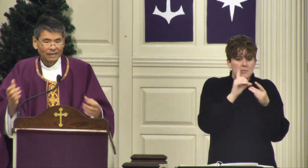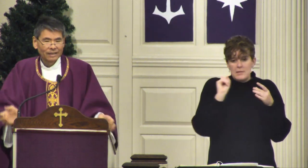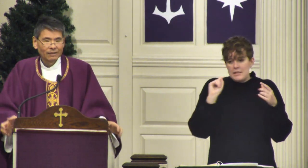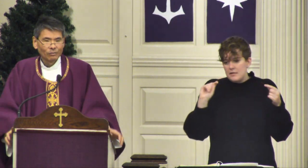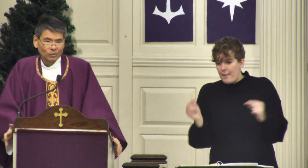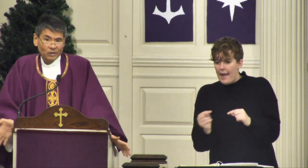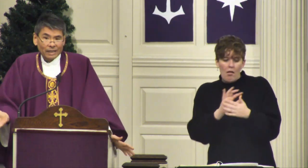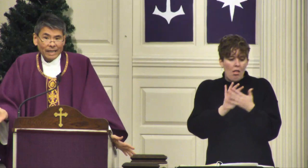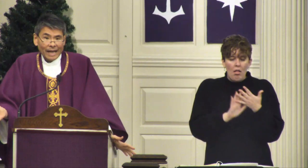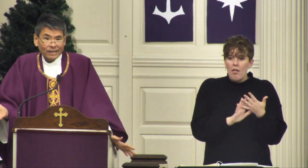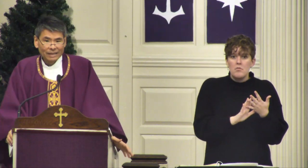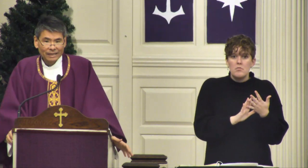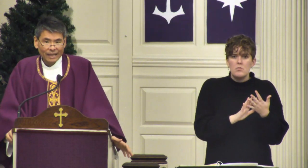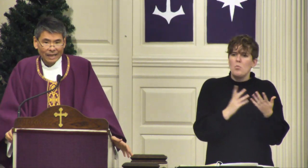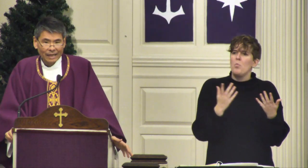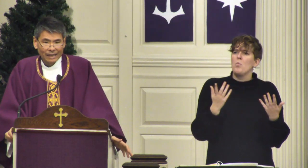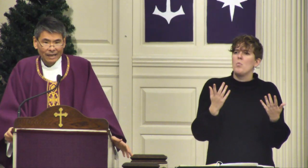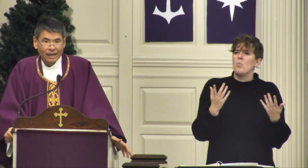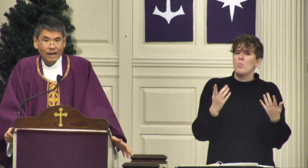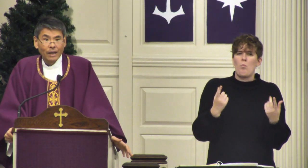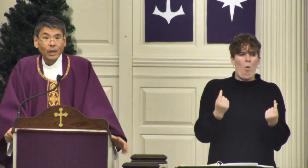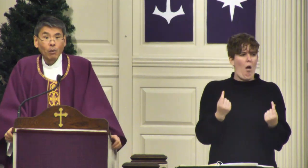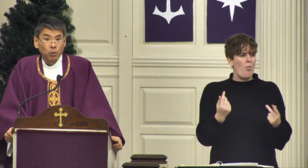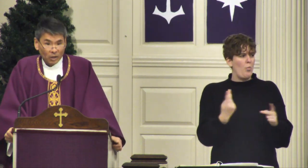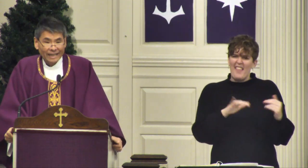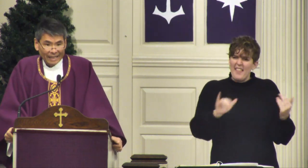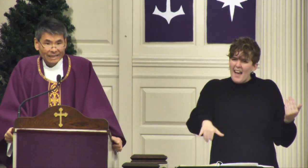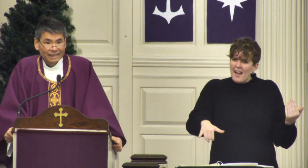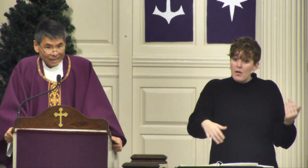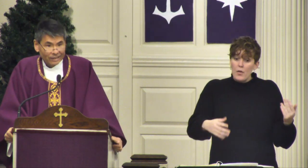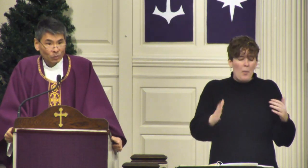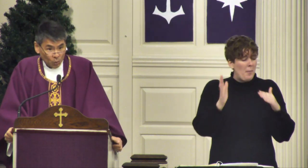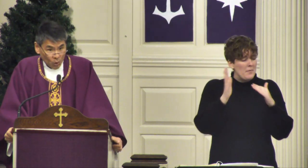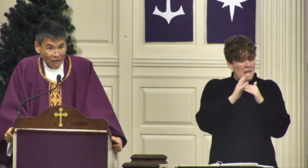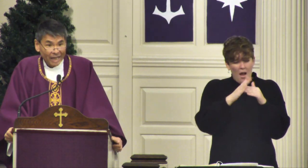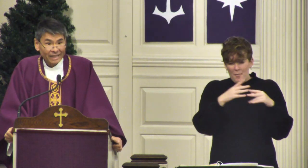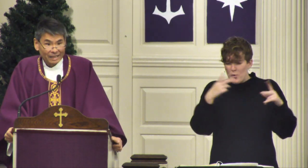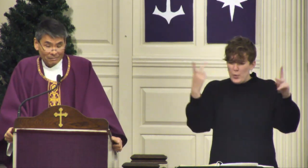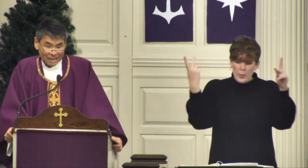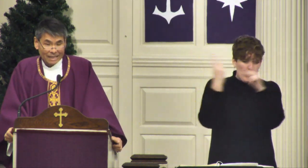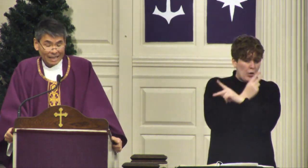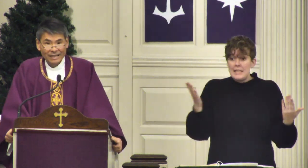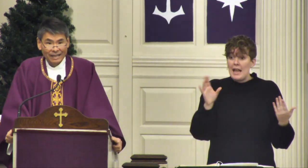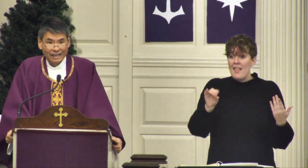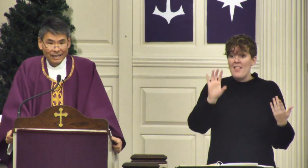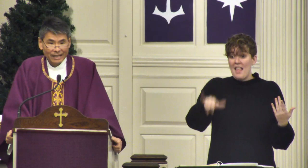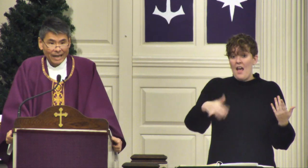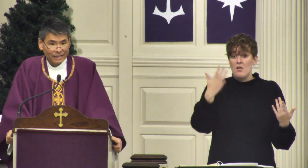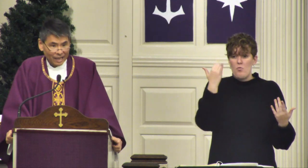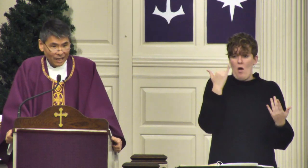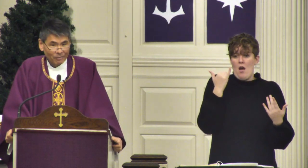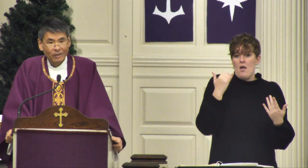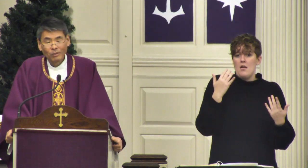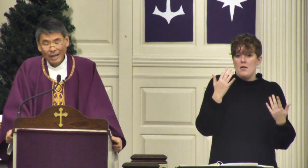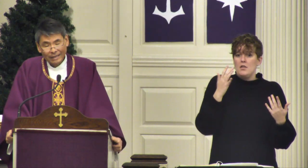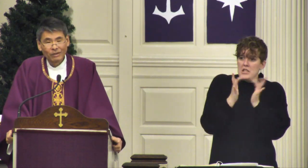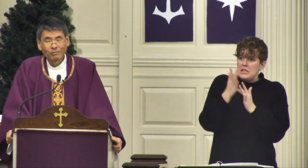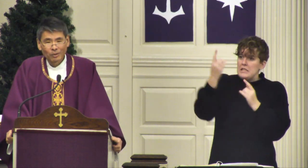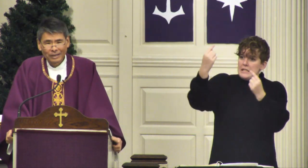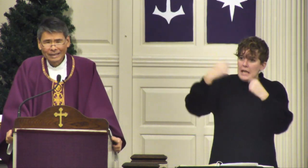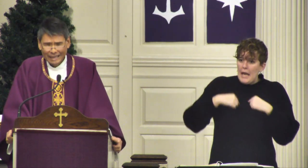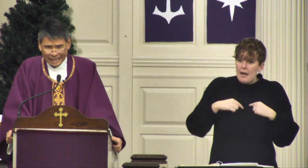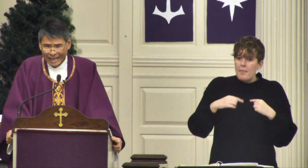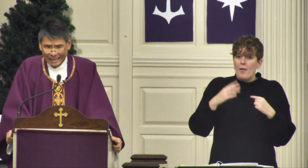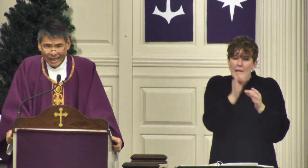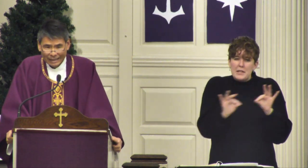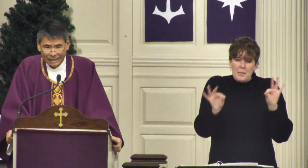What's worse than that, you might say? The worst thing is, and this is why the Messiah has come and why it's so important to get